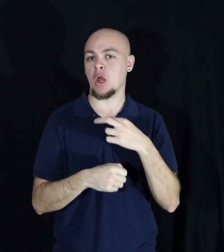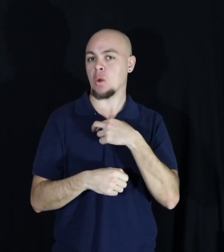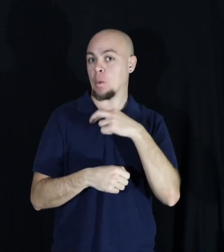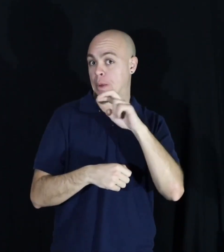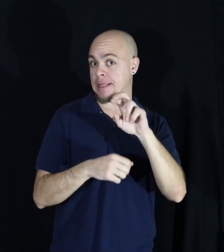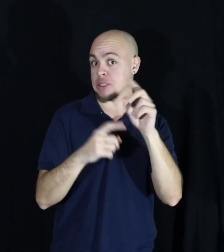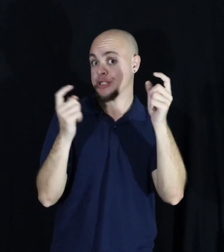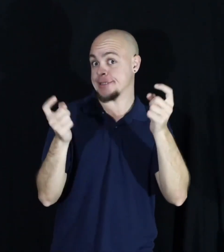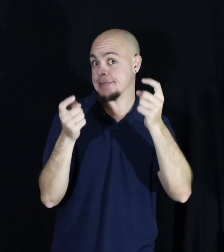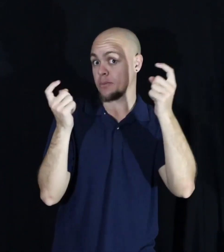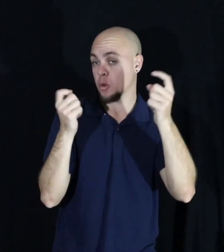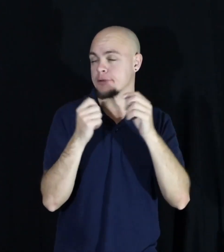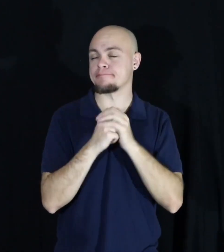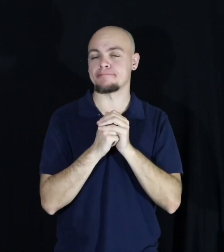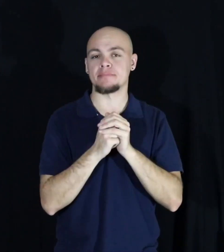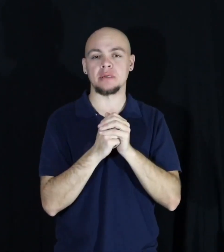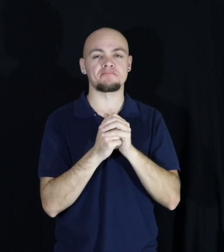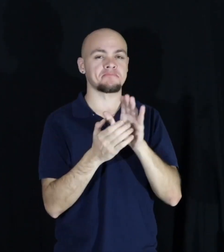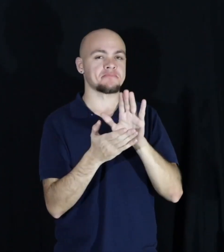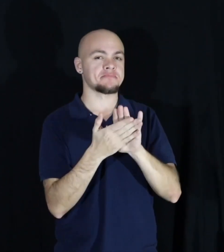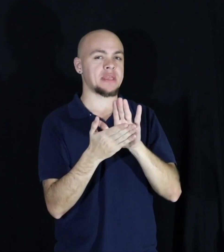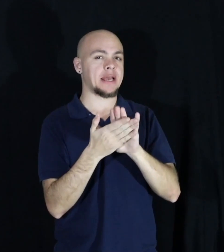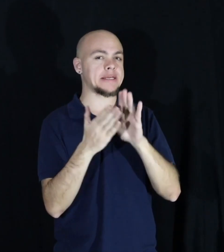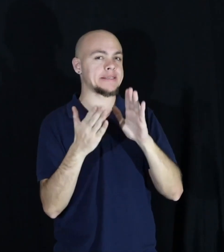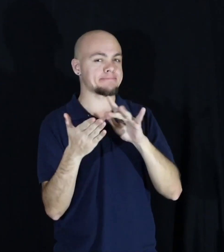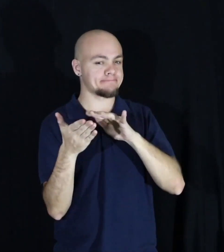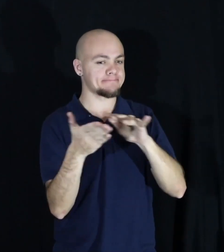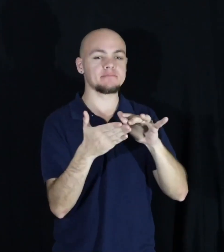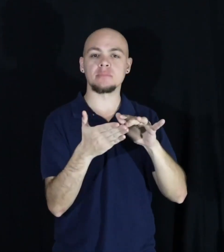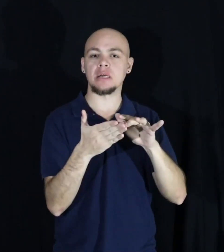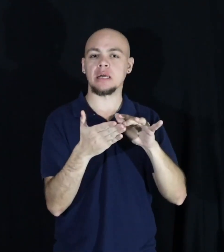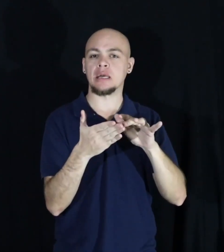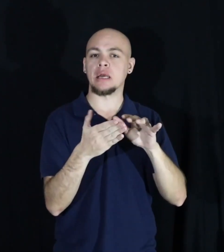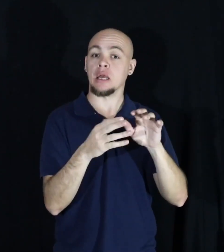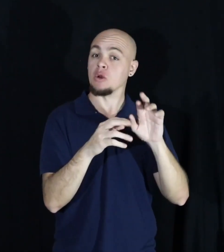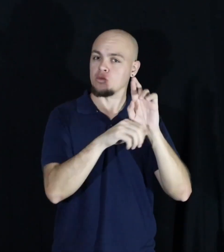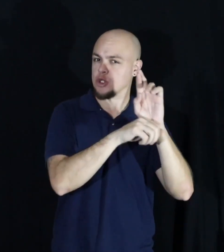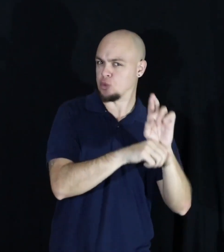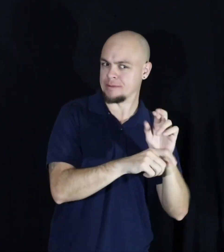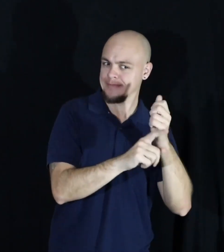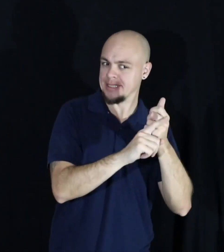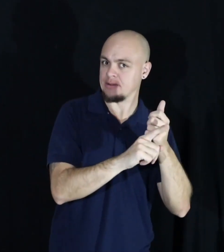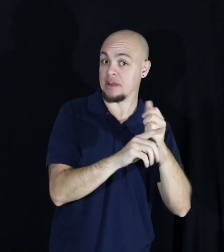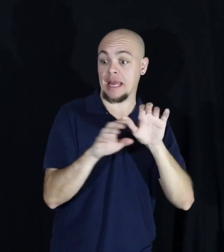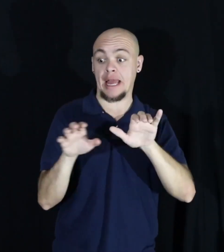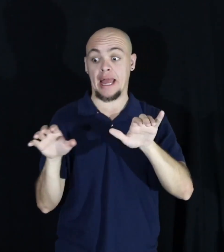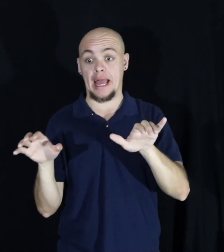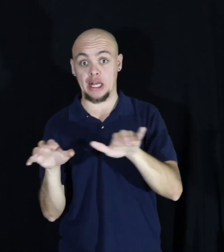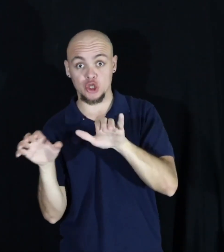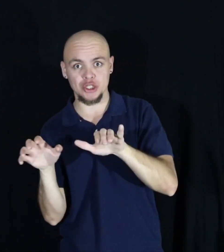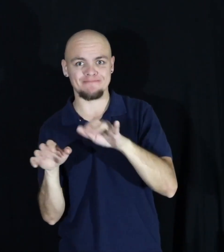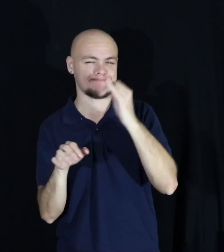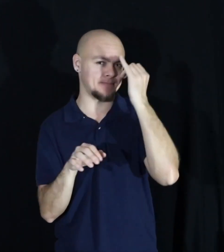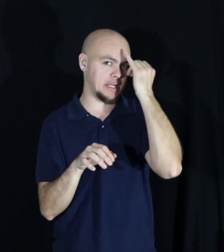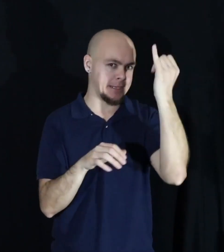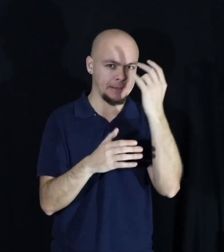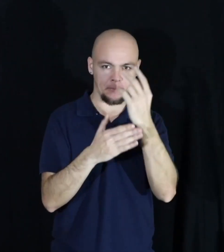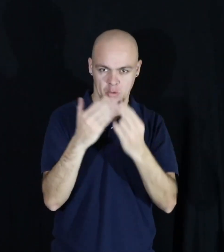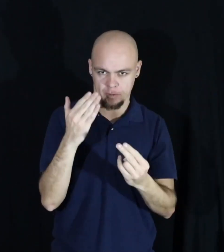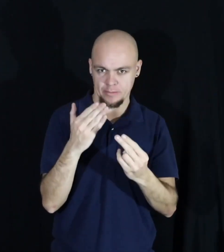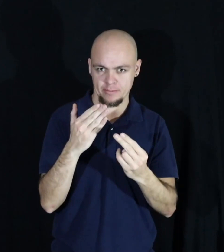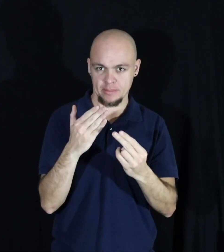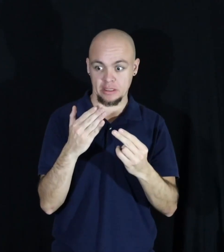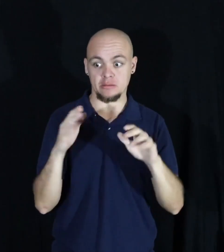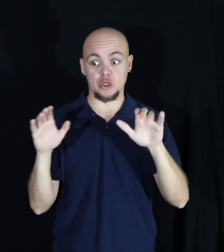ceremony. Scholars say that ritual is both an action and idea. It's how and why we do an